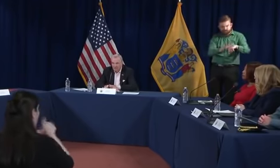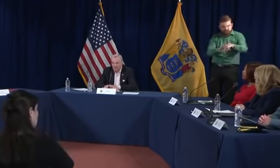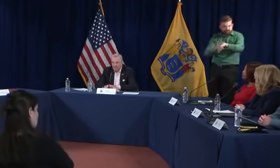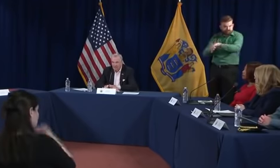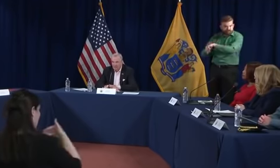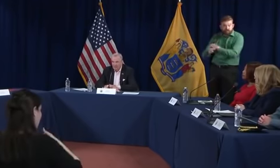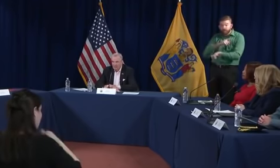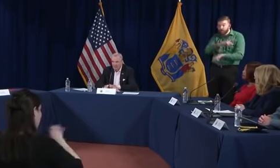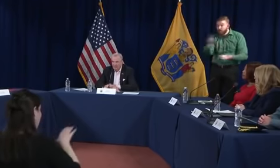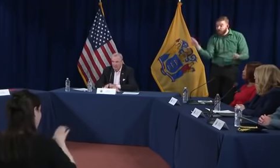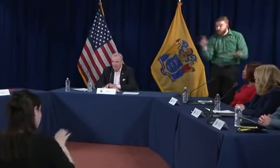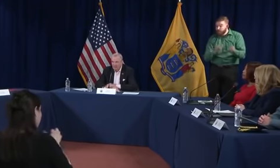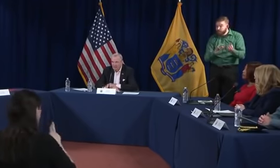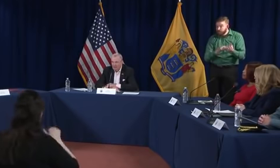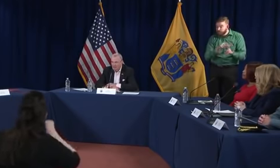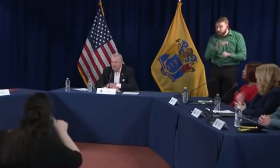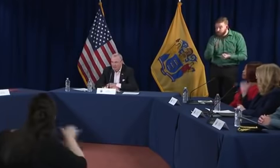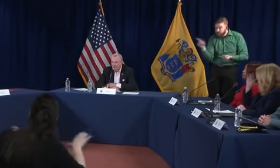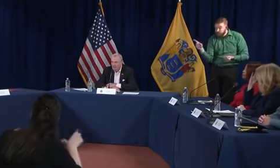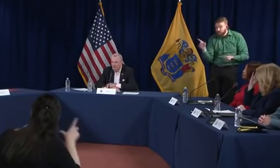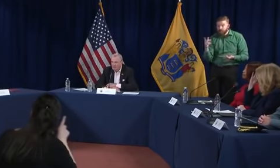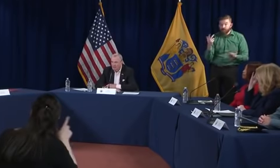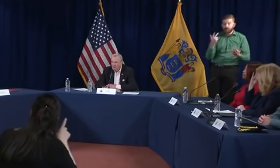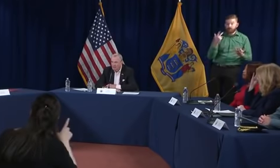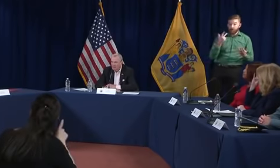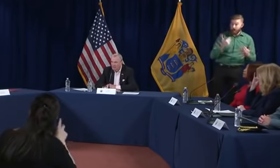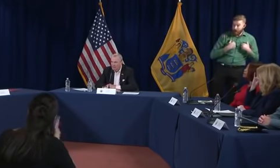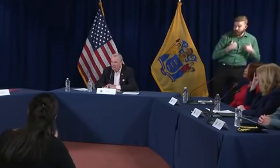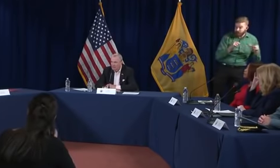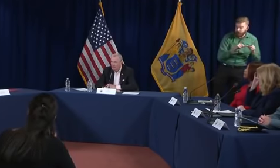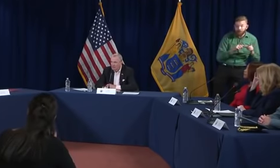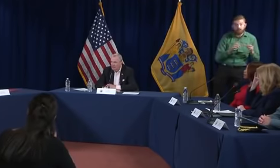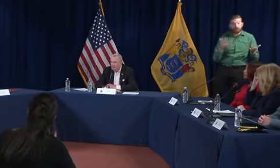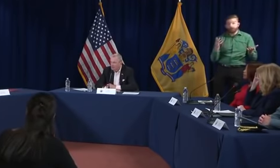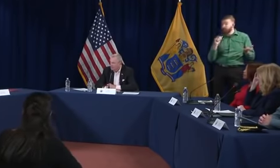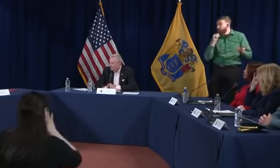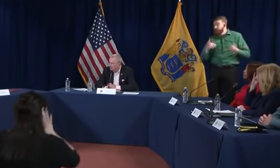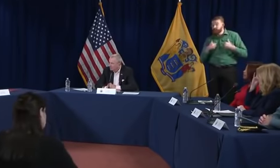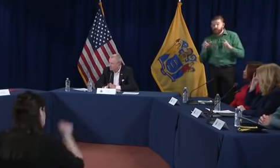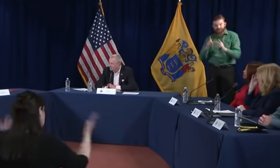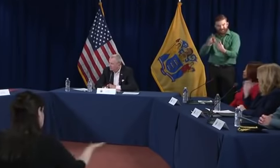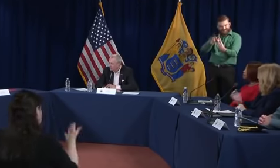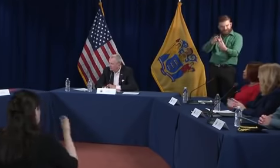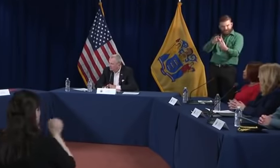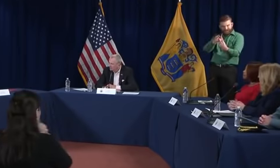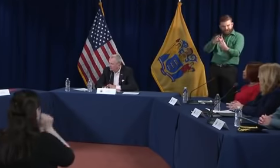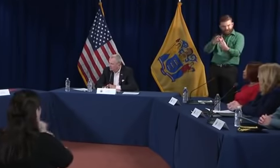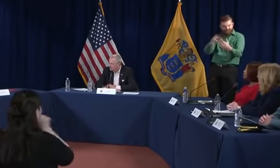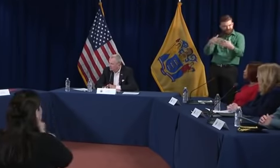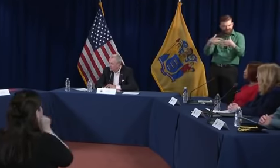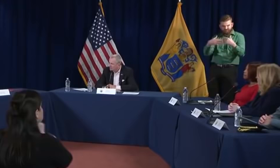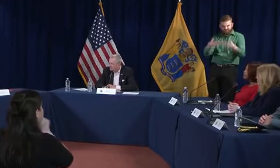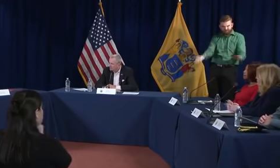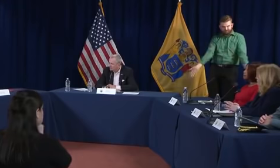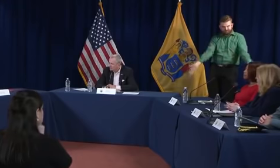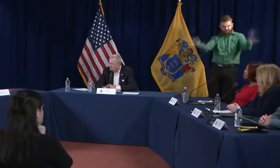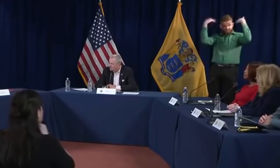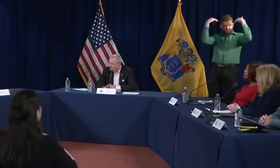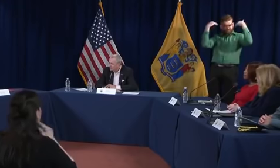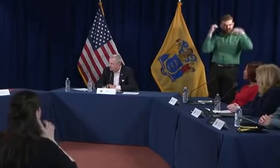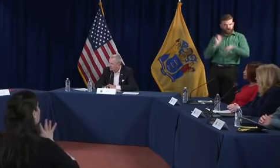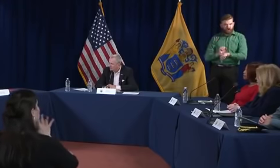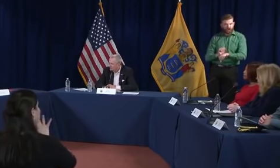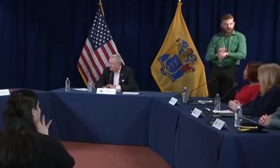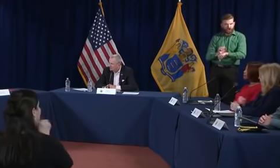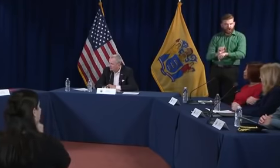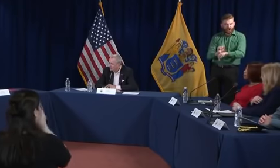active or inactive license in the state for a call to action. I will be connecting with her on Friday at